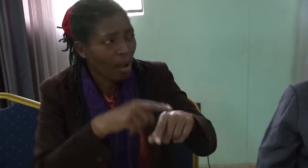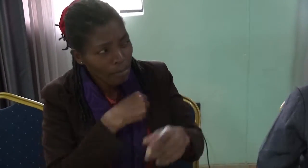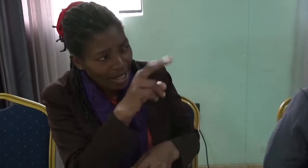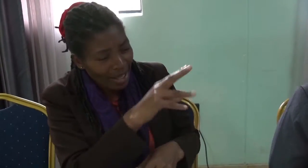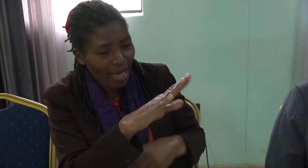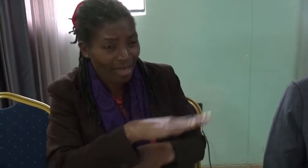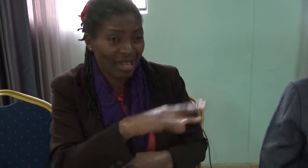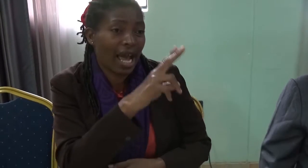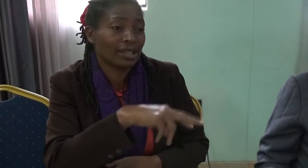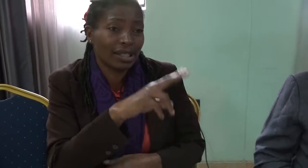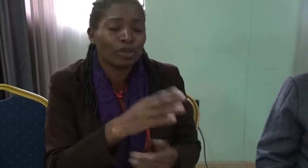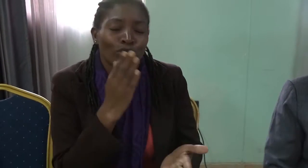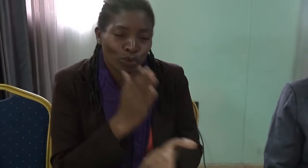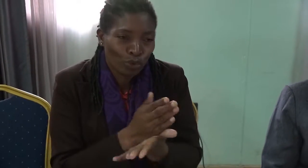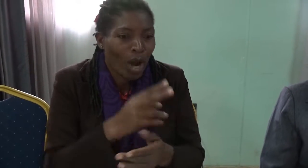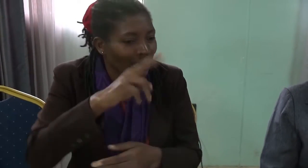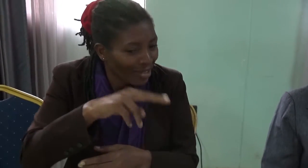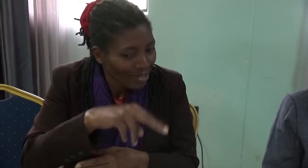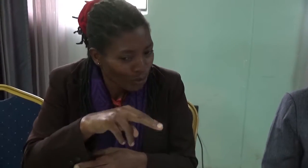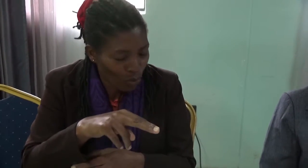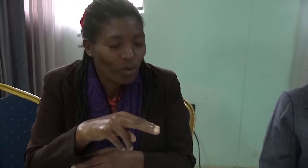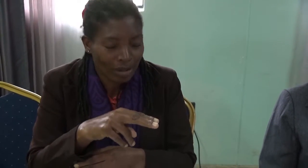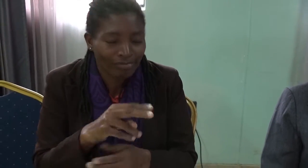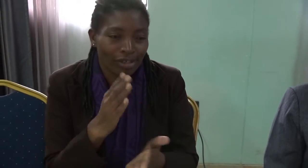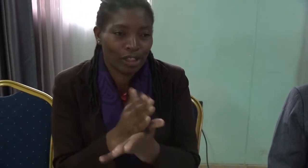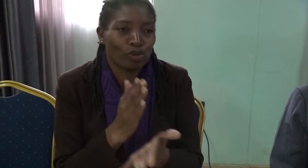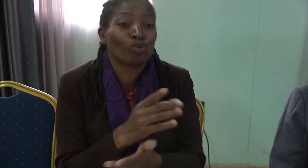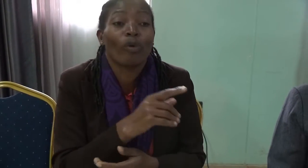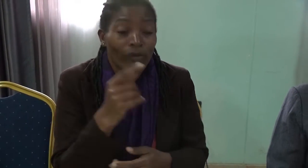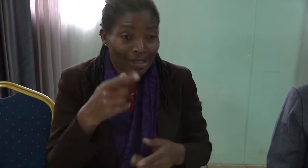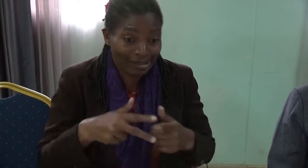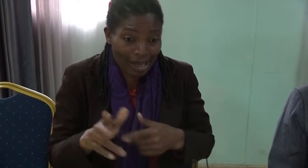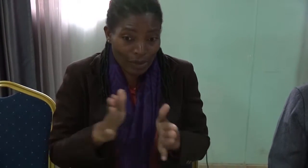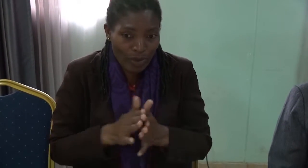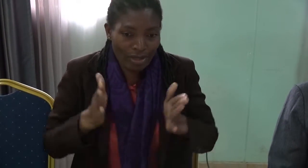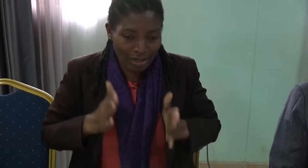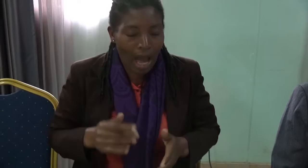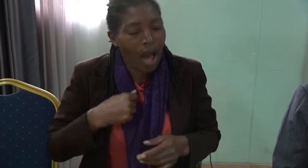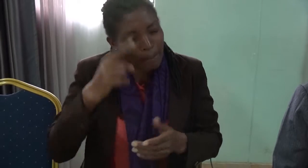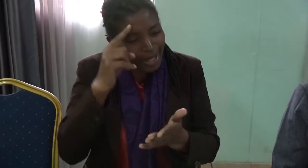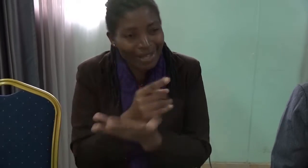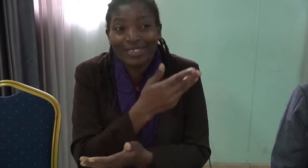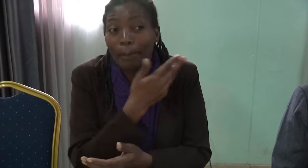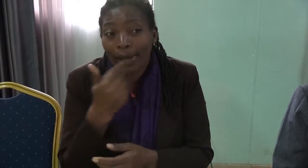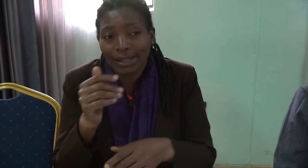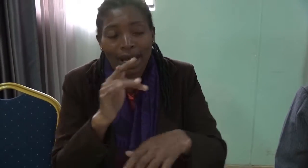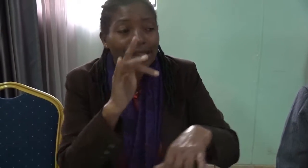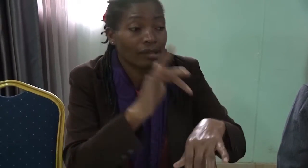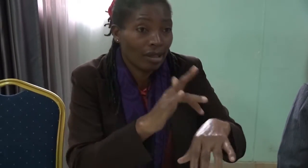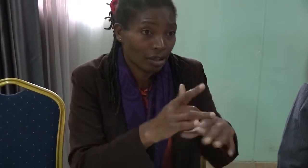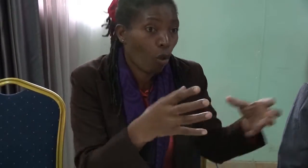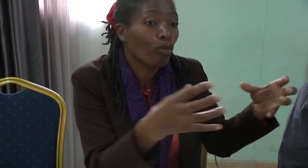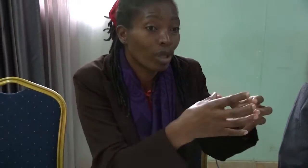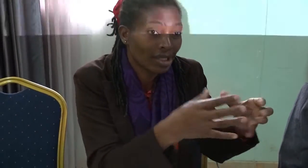then we see what the way forward. We are talking about attitude also. It is true. I